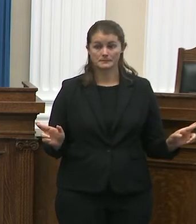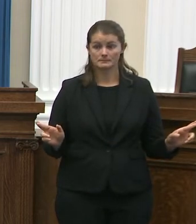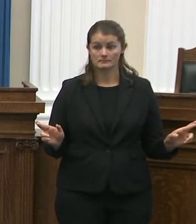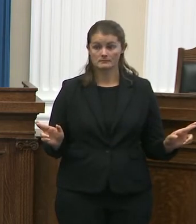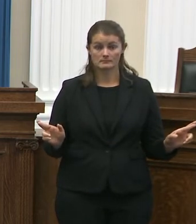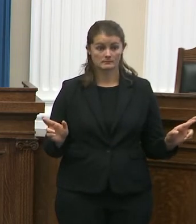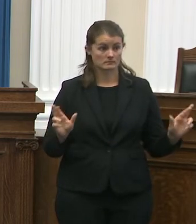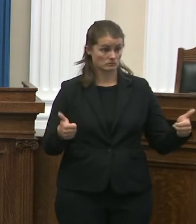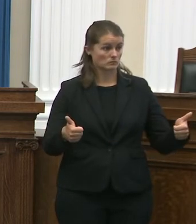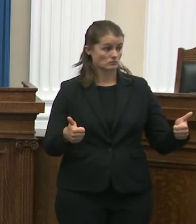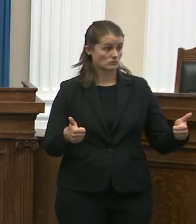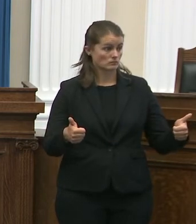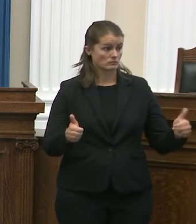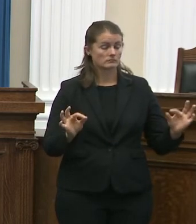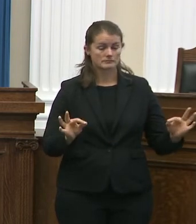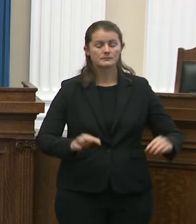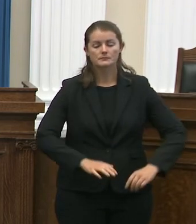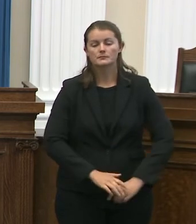Everybody set?